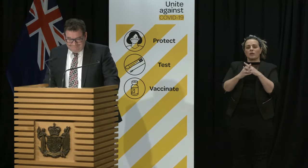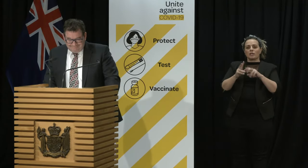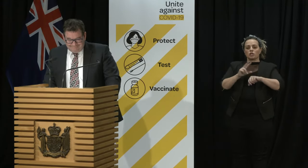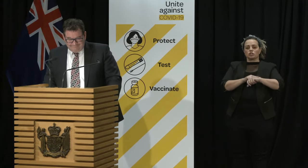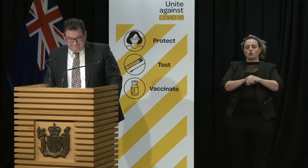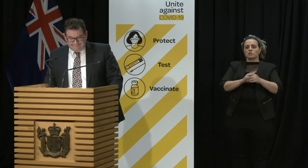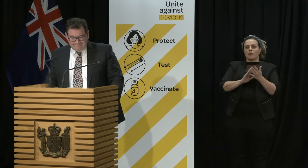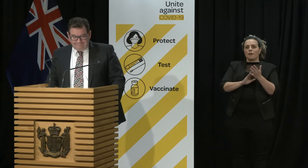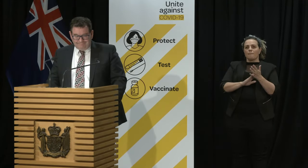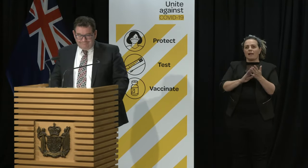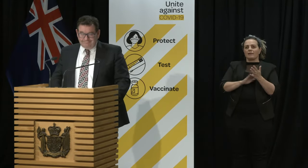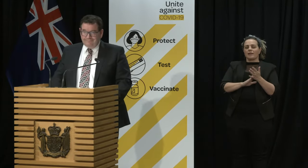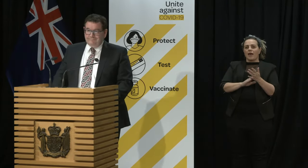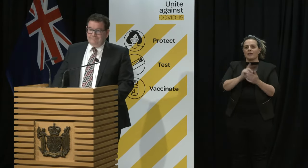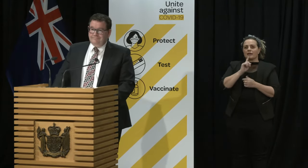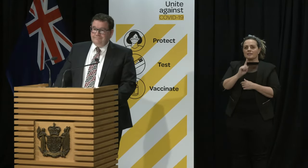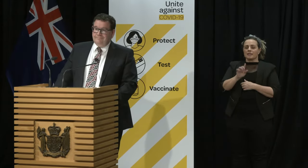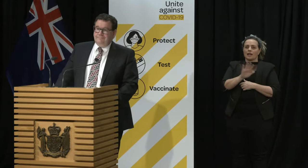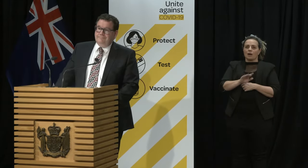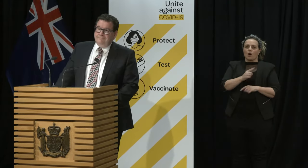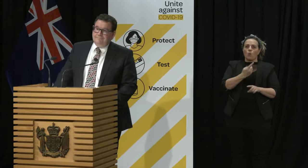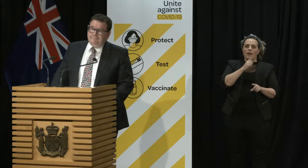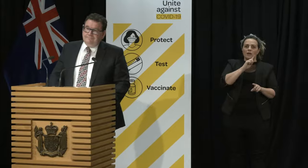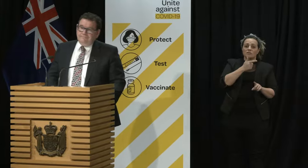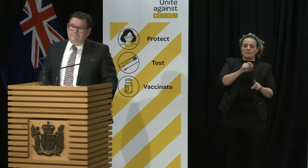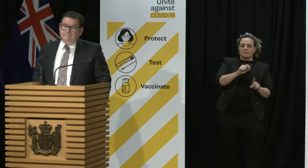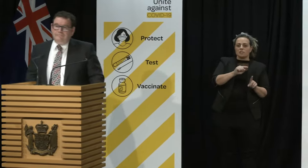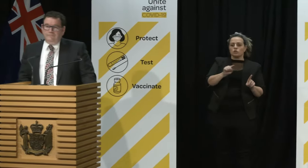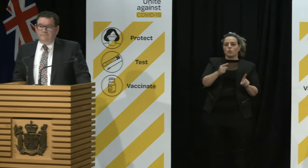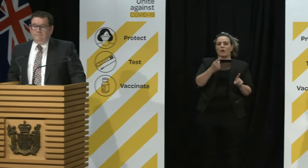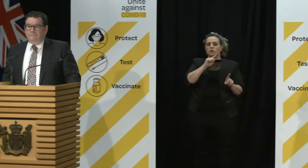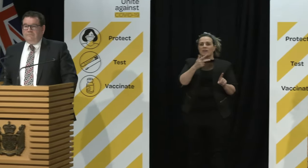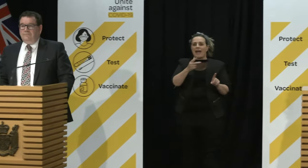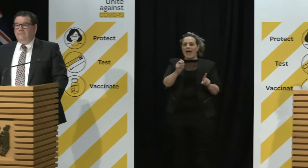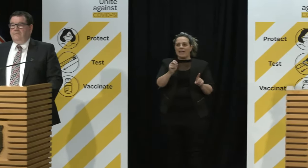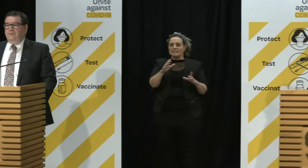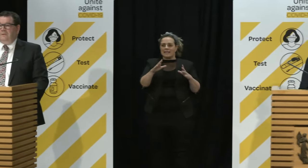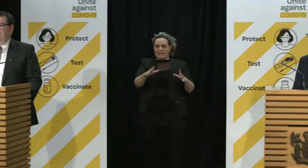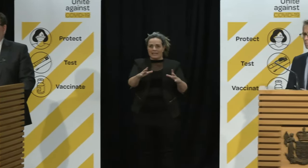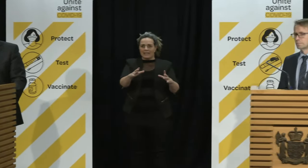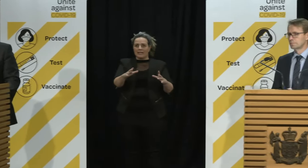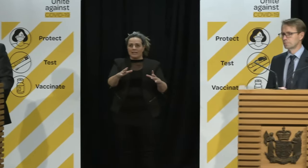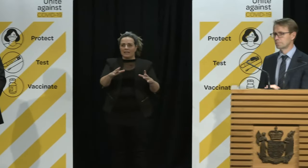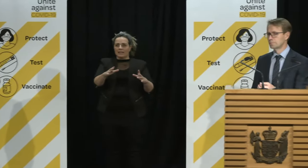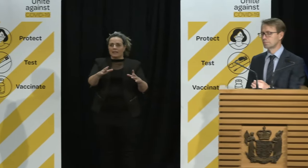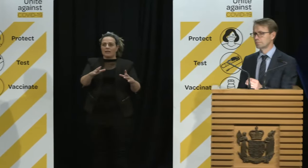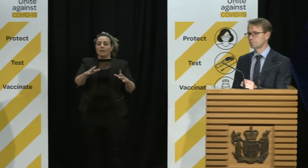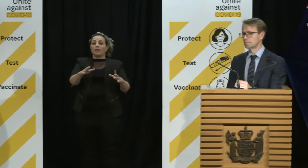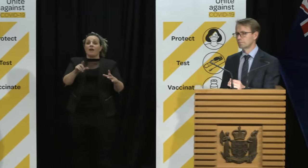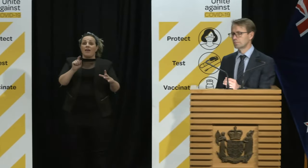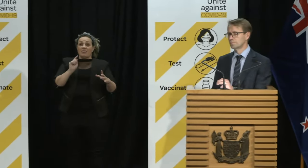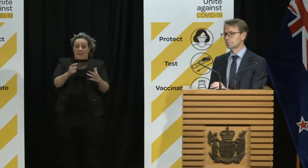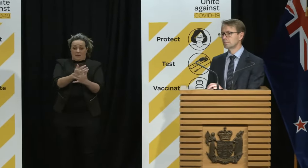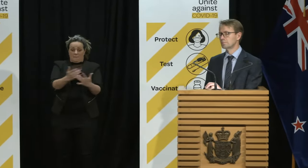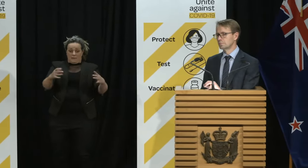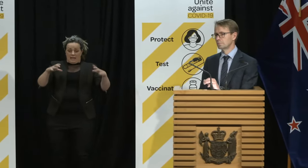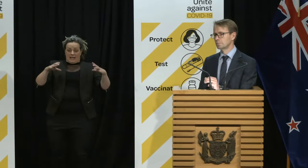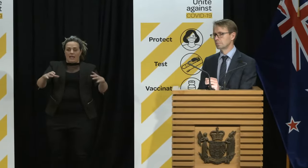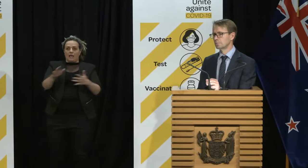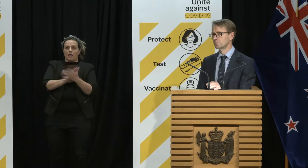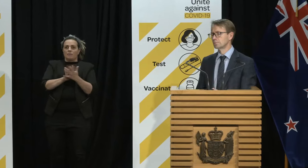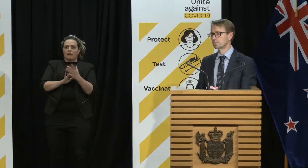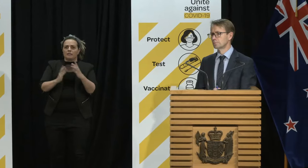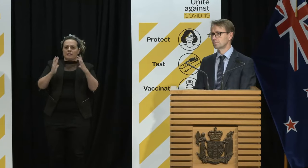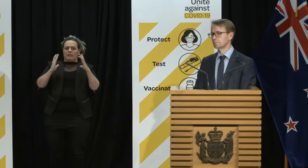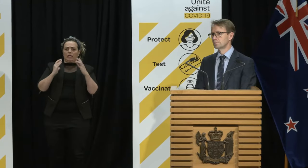that about 170 to 180 cases was that point where our health system was starting to get a bit of